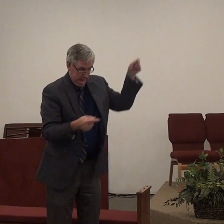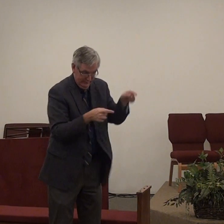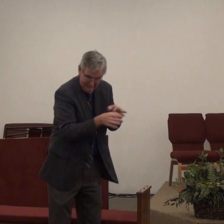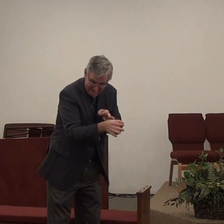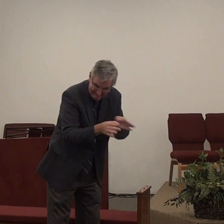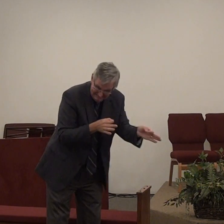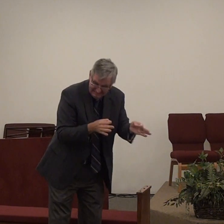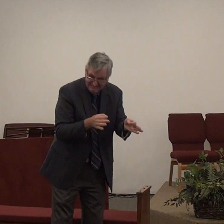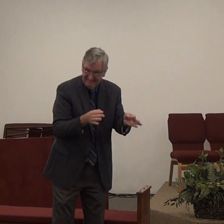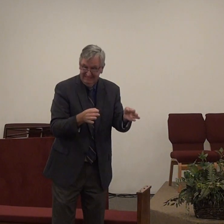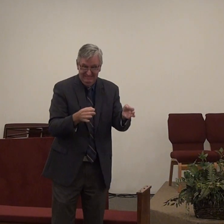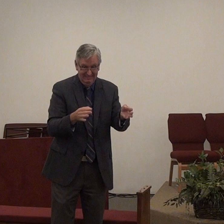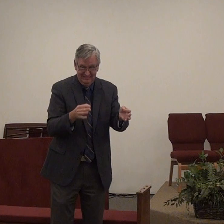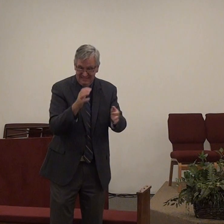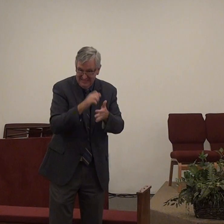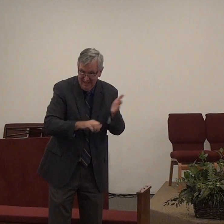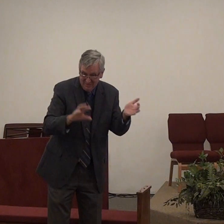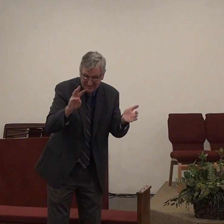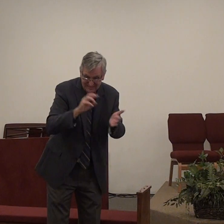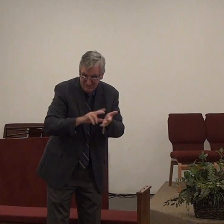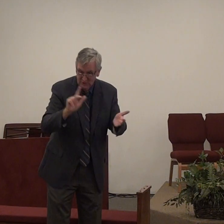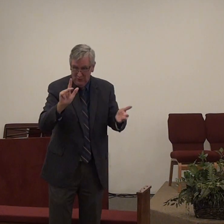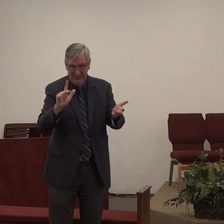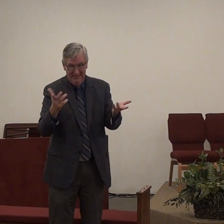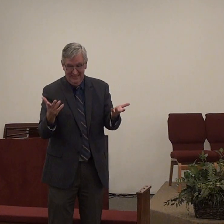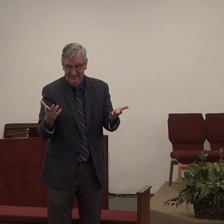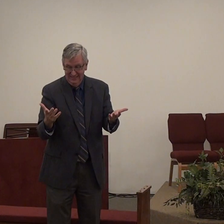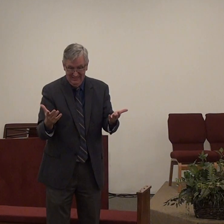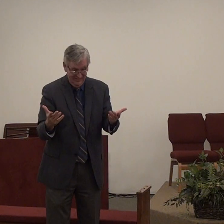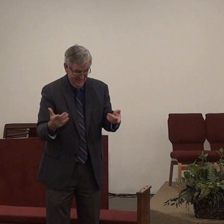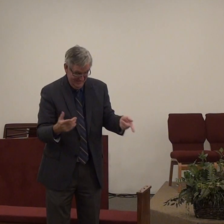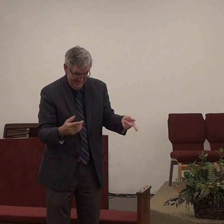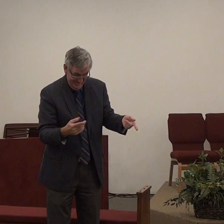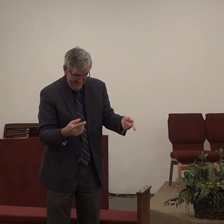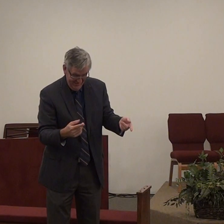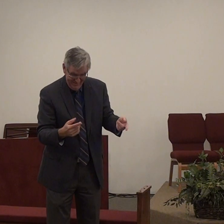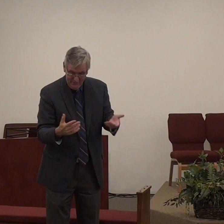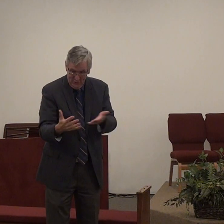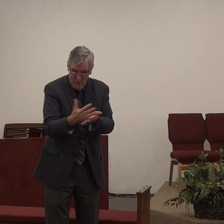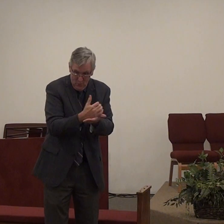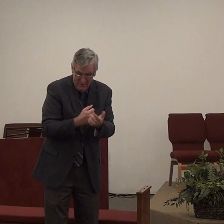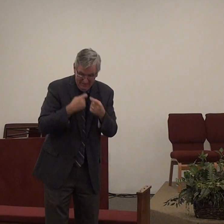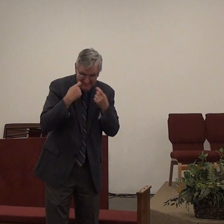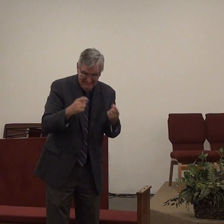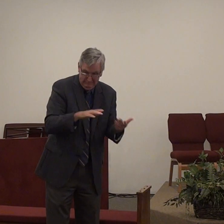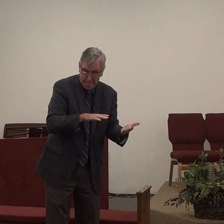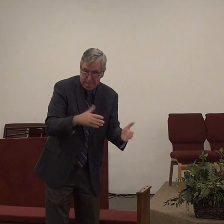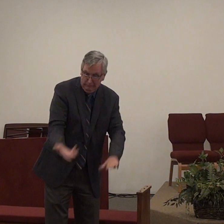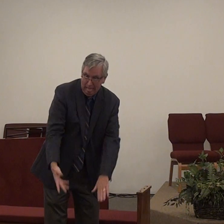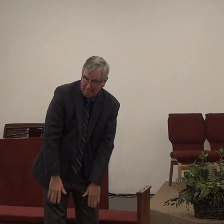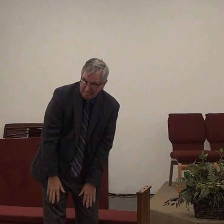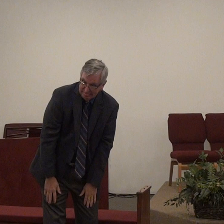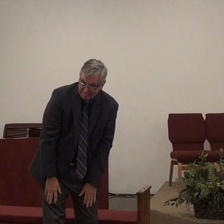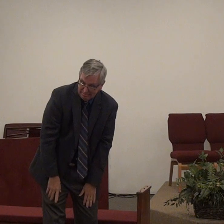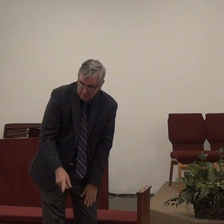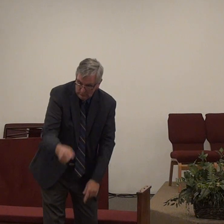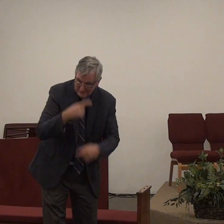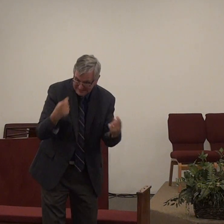if you had your sins. And then he turned the page, and he told her Romans 6:23, for the wages of sin is death,